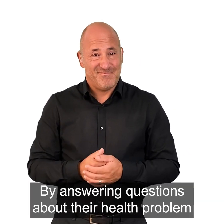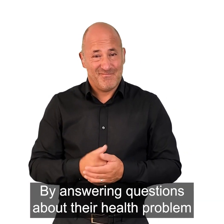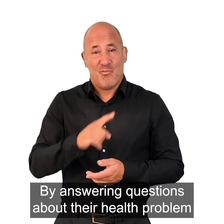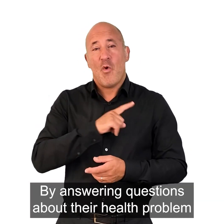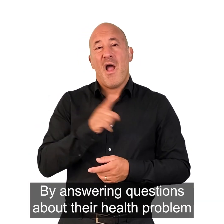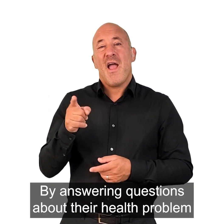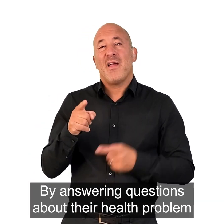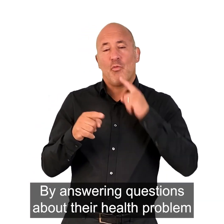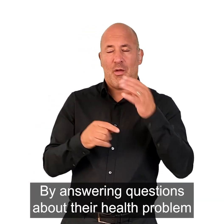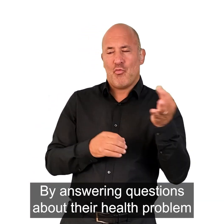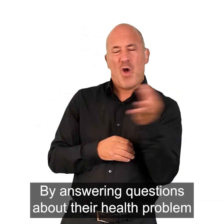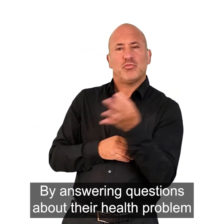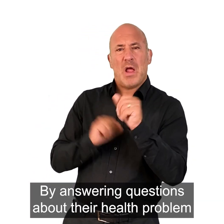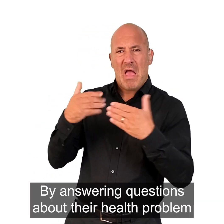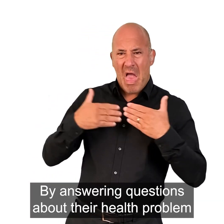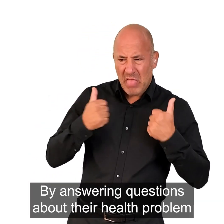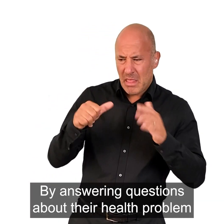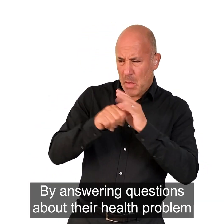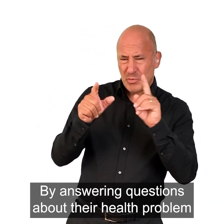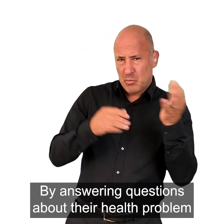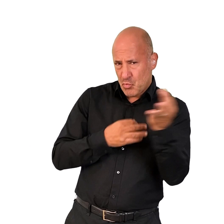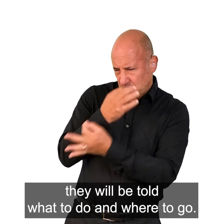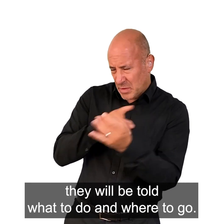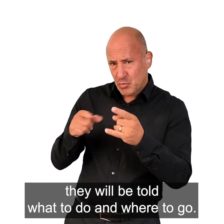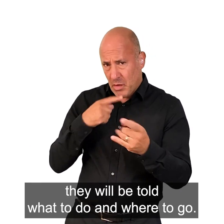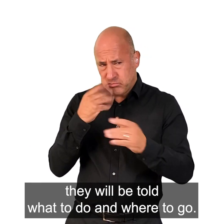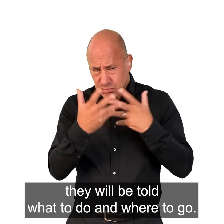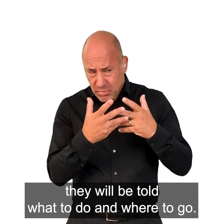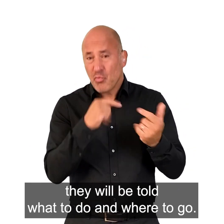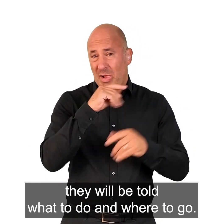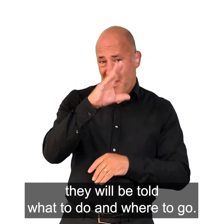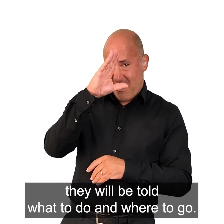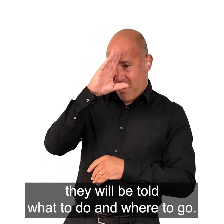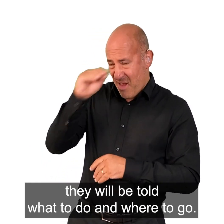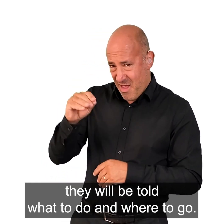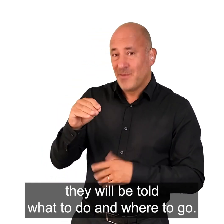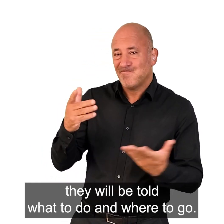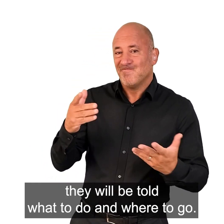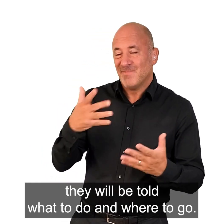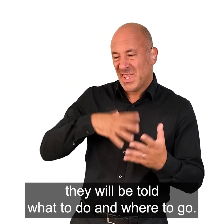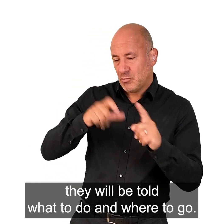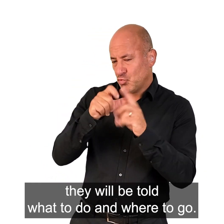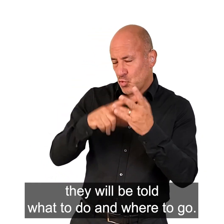By answering questions about their health problem, they'll be told what to do and where to go.